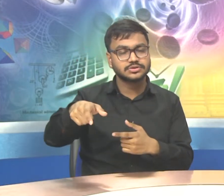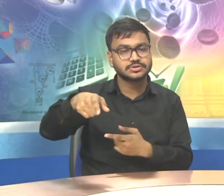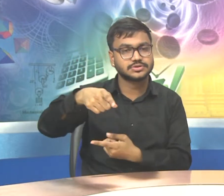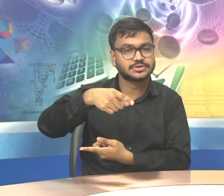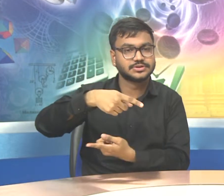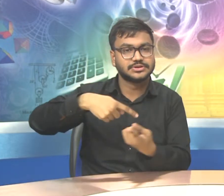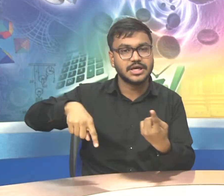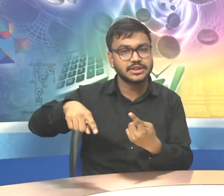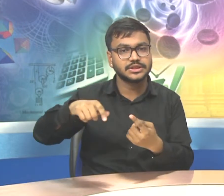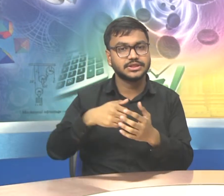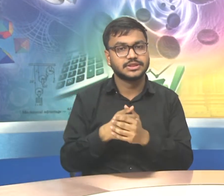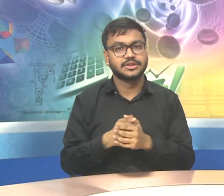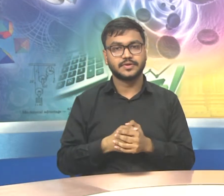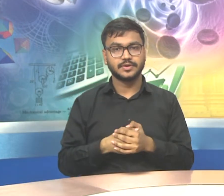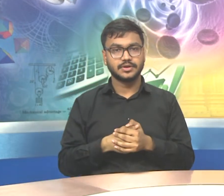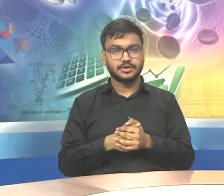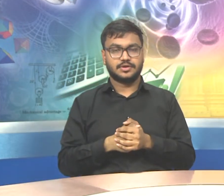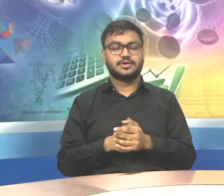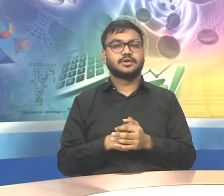President has the right